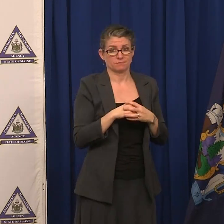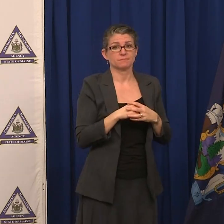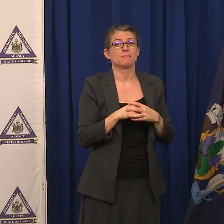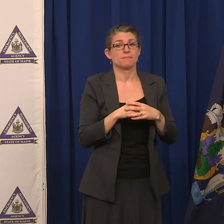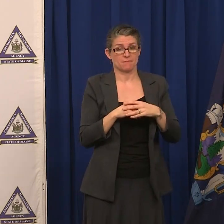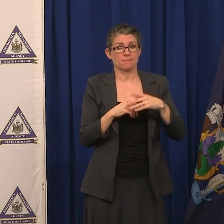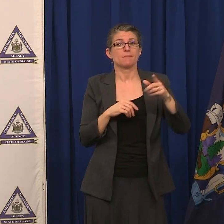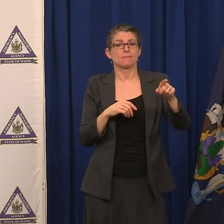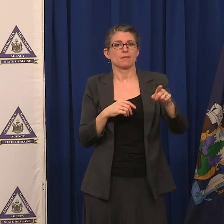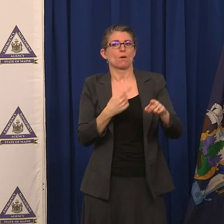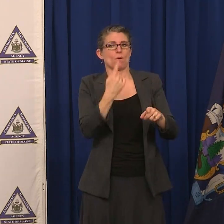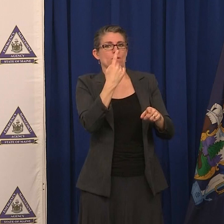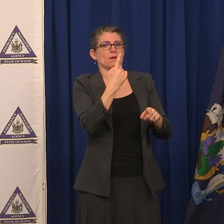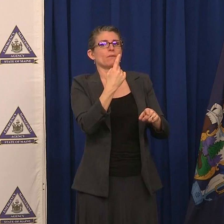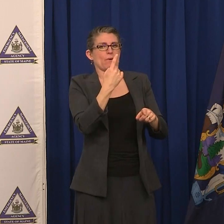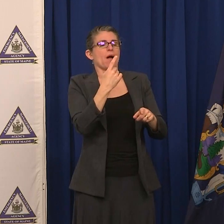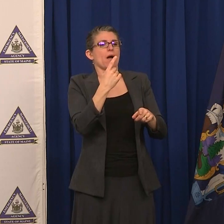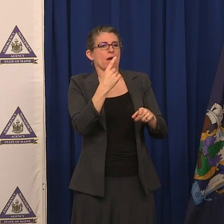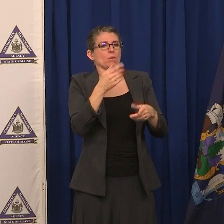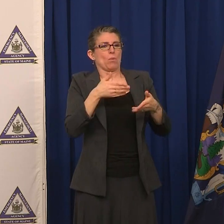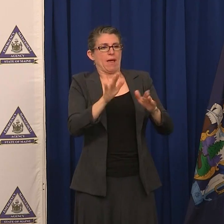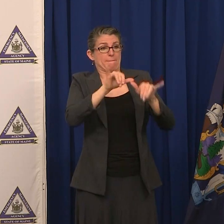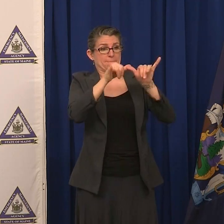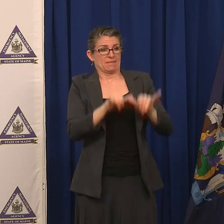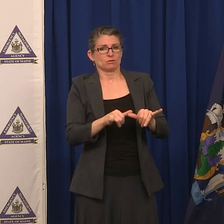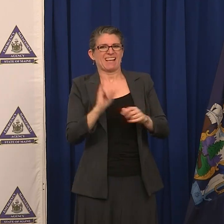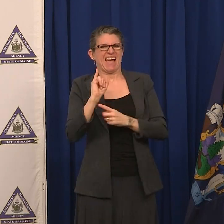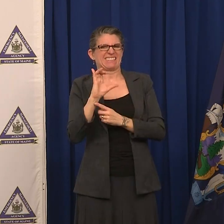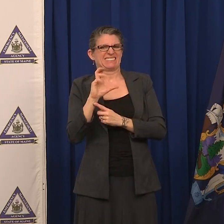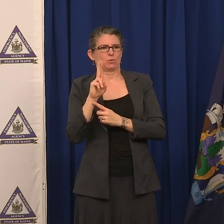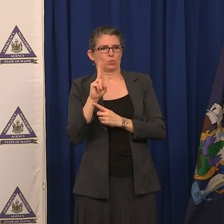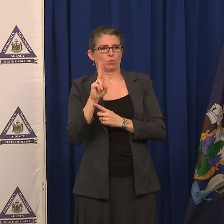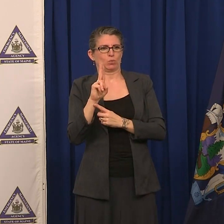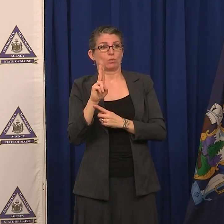unit beds and the total versus available number of ventilators.